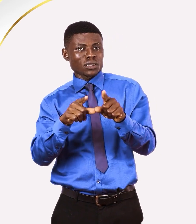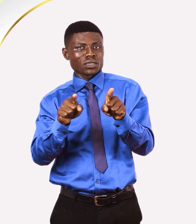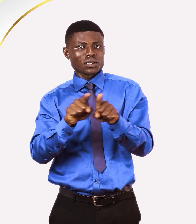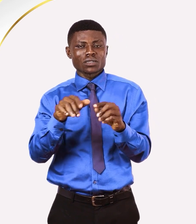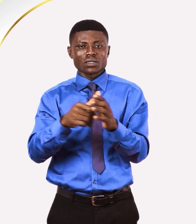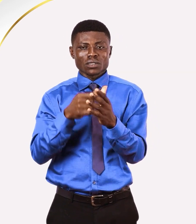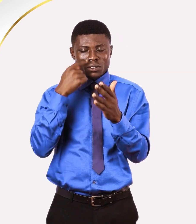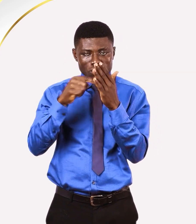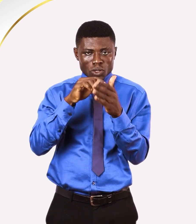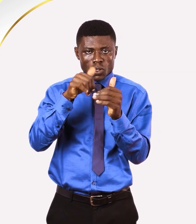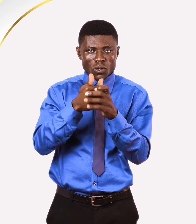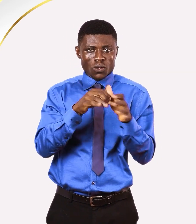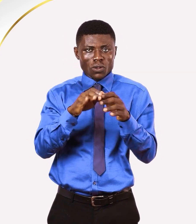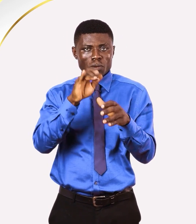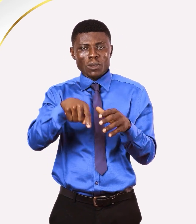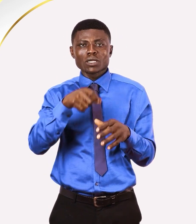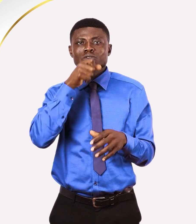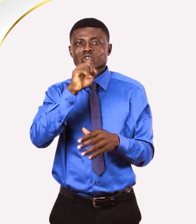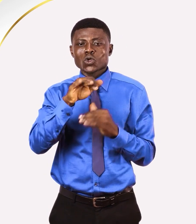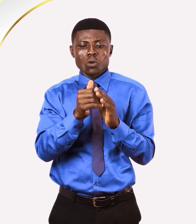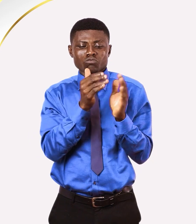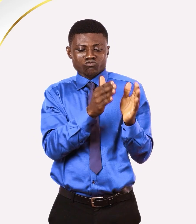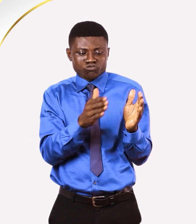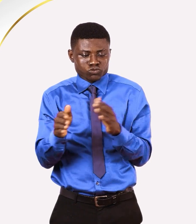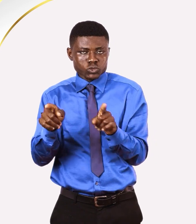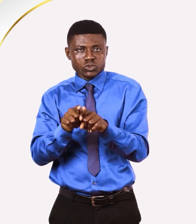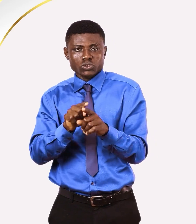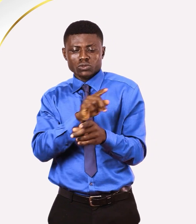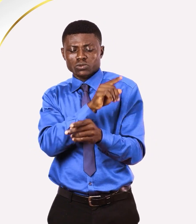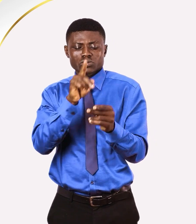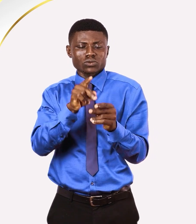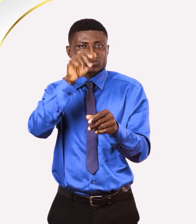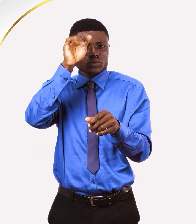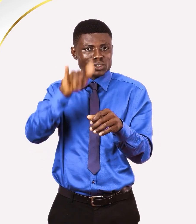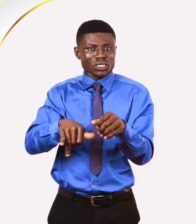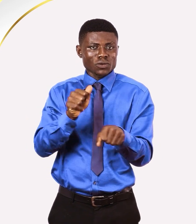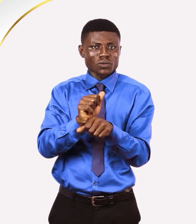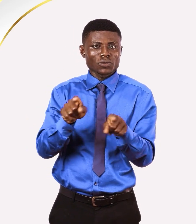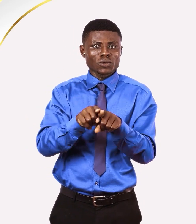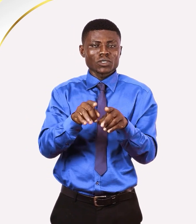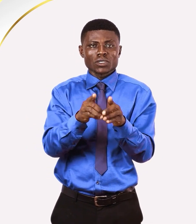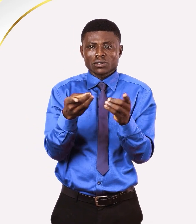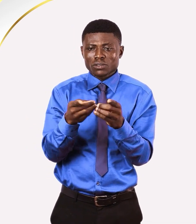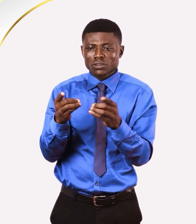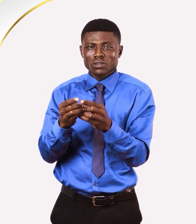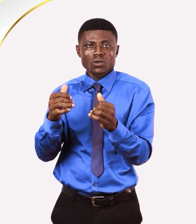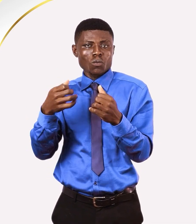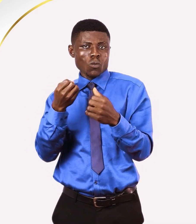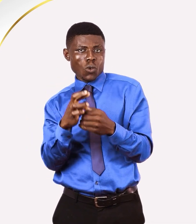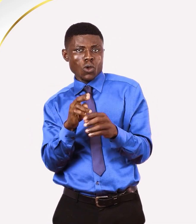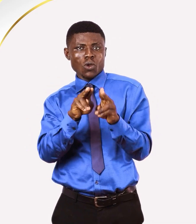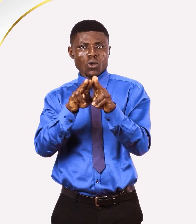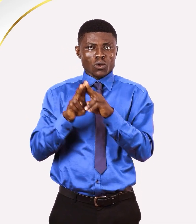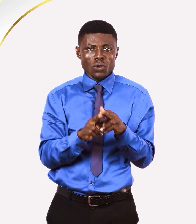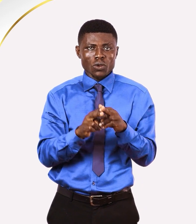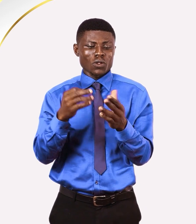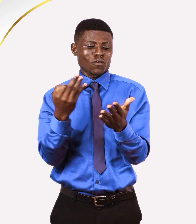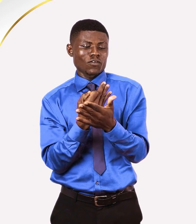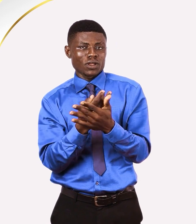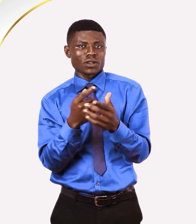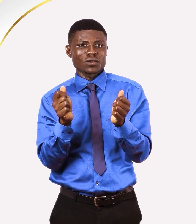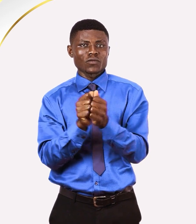and monitoring activities to ensure orderly and equitable dealings. Department or unit,